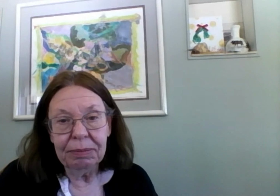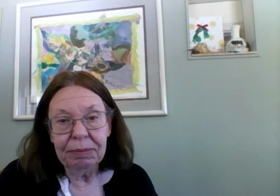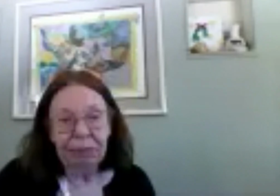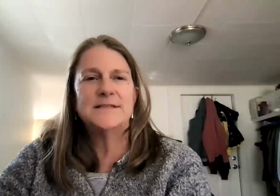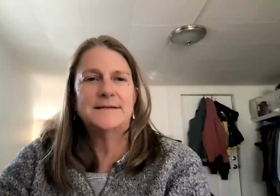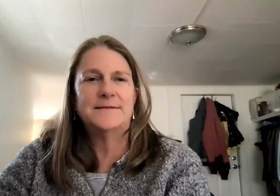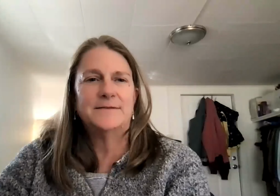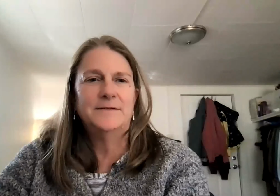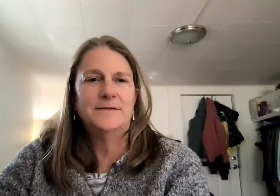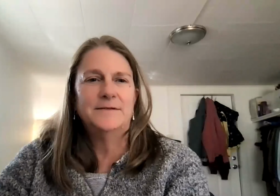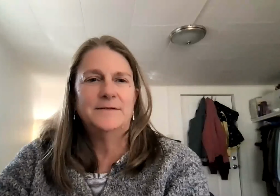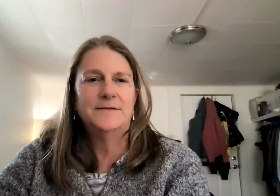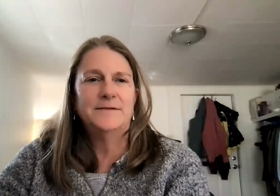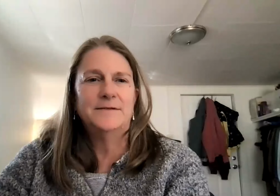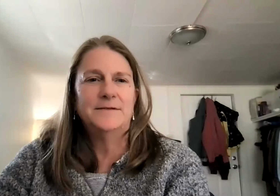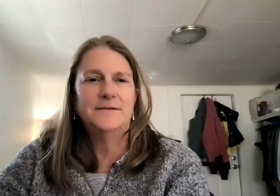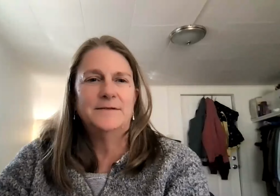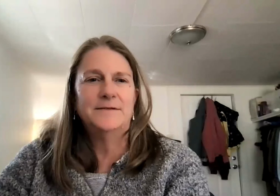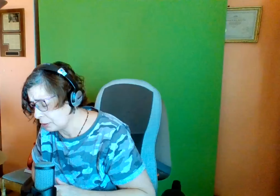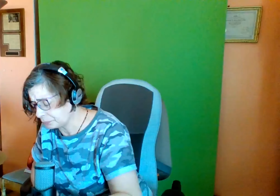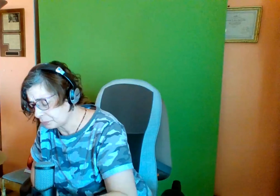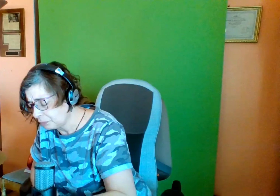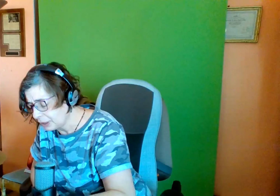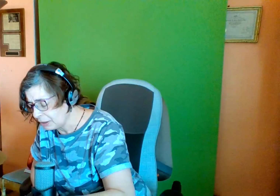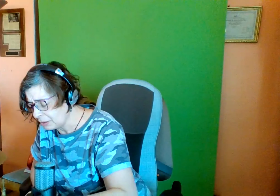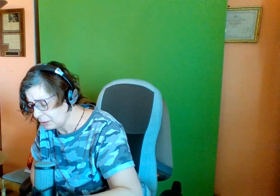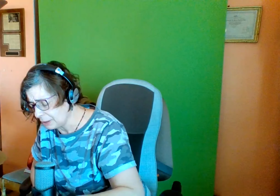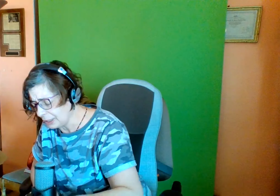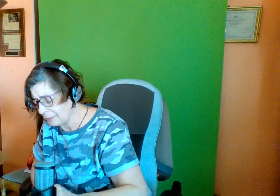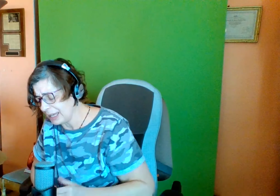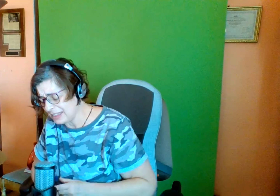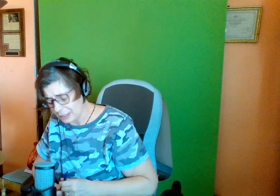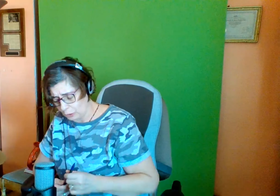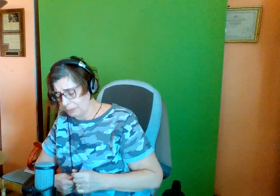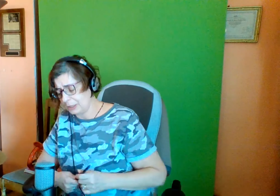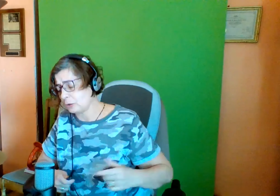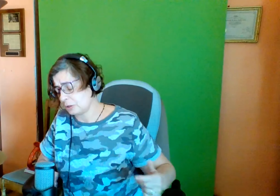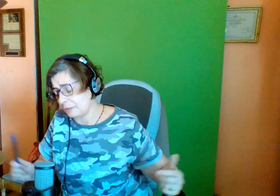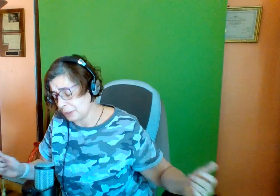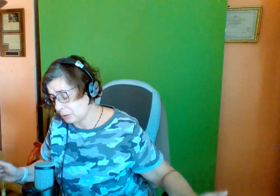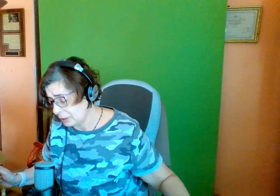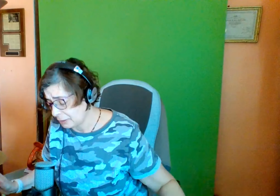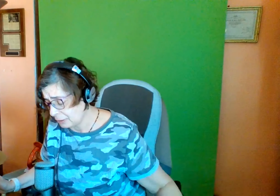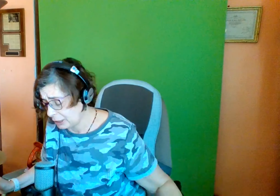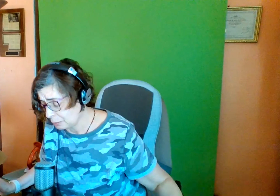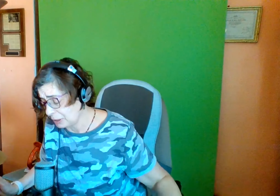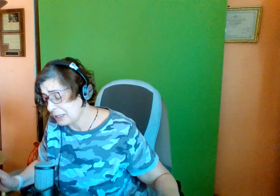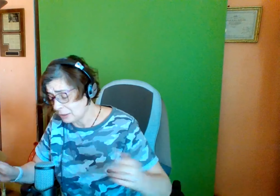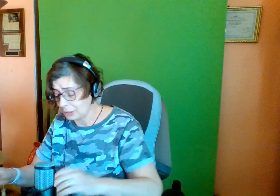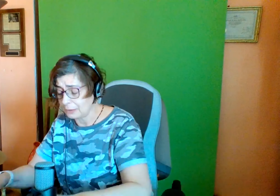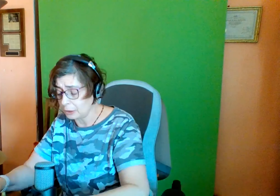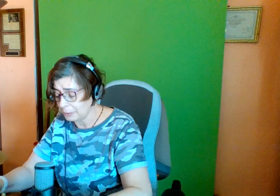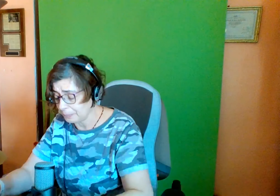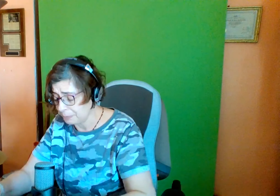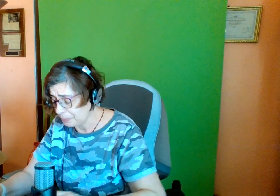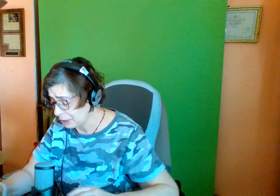Thank you, Chris. Yo soy Chris Current. Yo trabajaba anteriormente con servicios de Netherlands en las montañas.